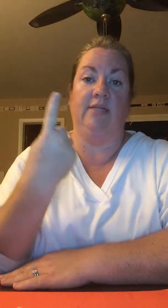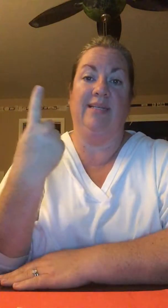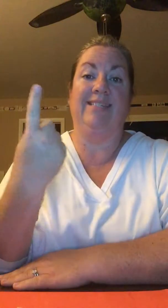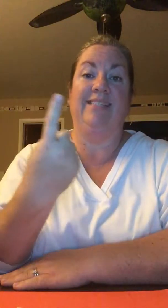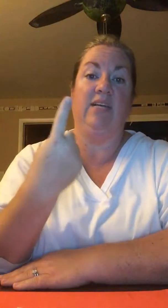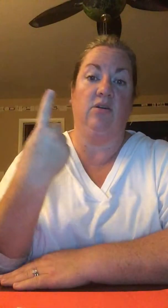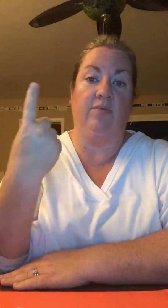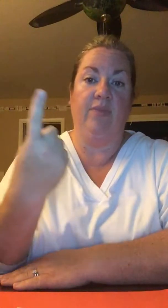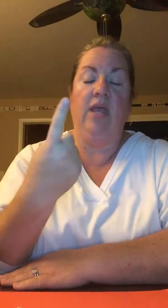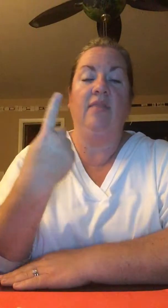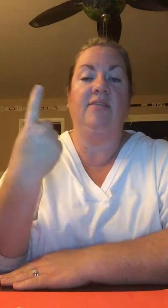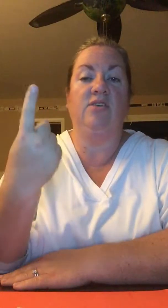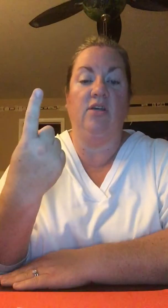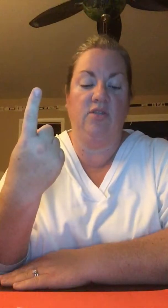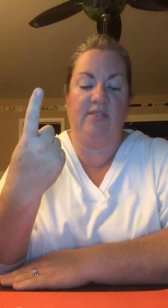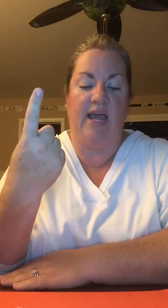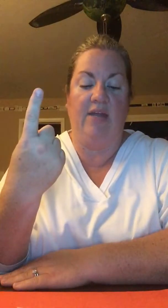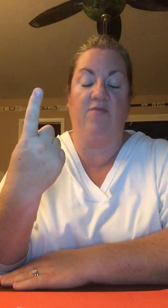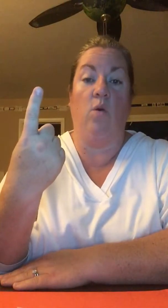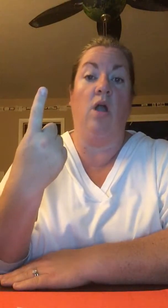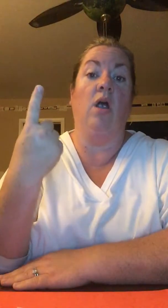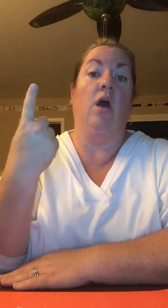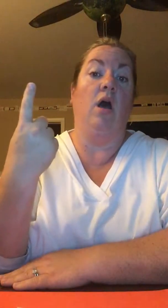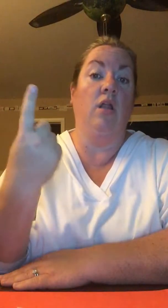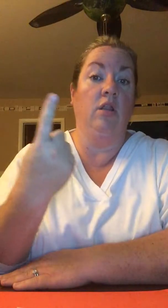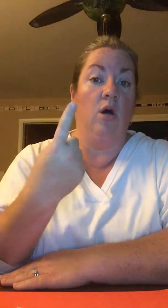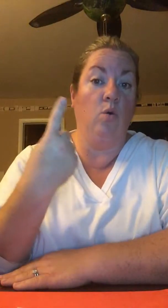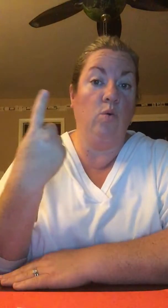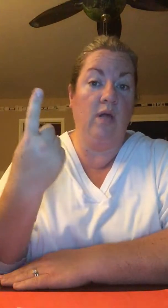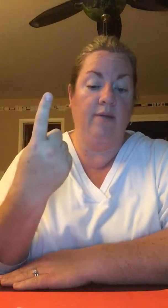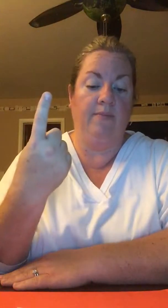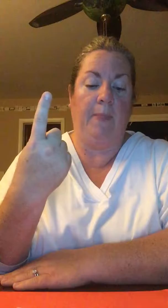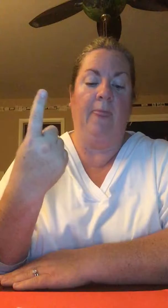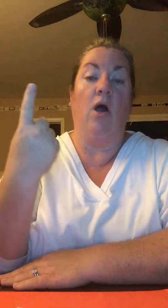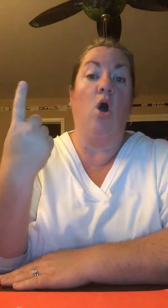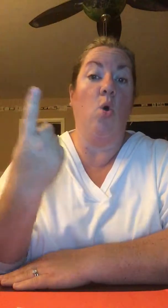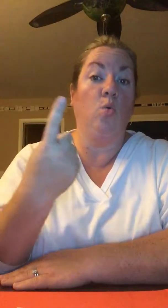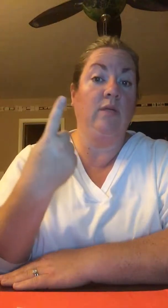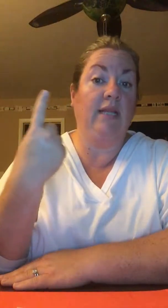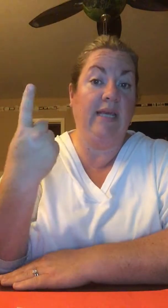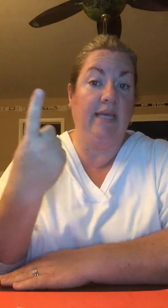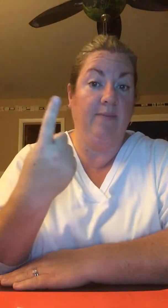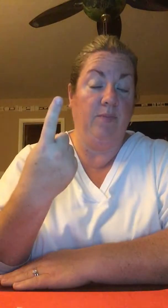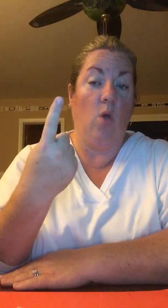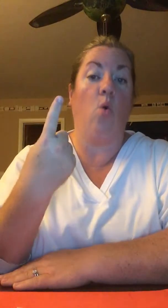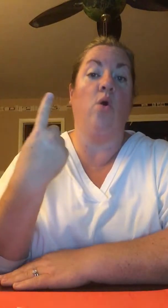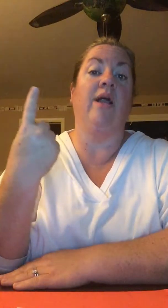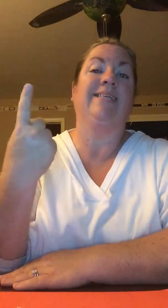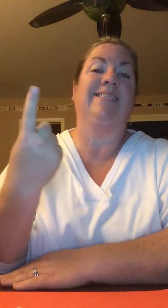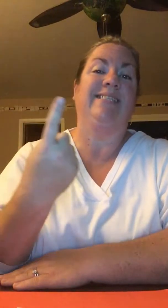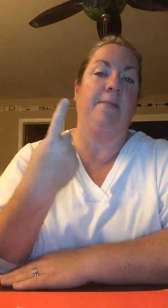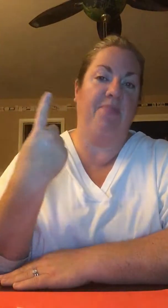it. Single. This is also the sign for alone, only, or